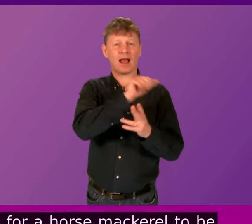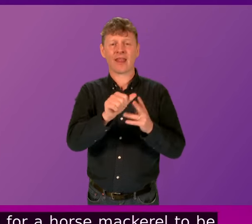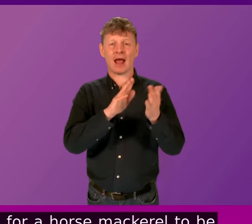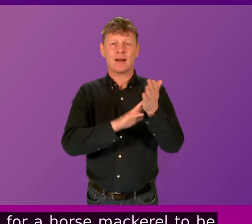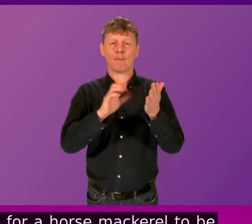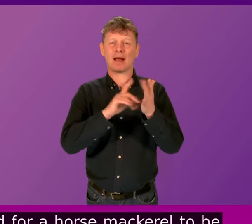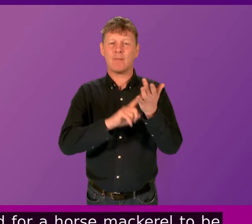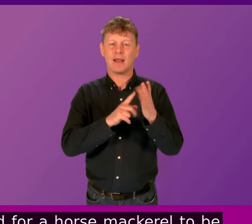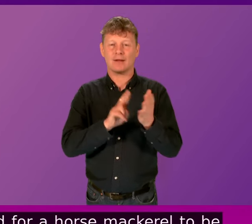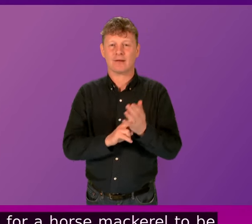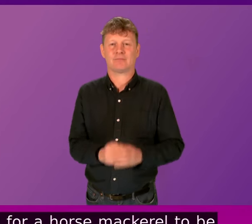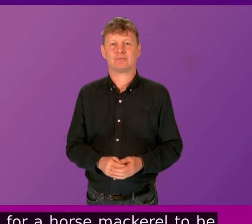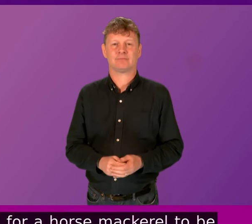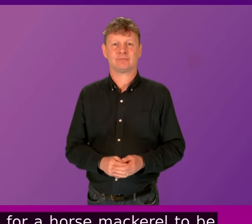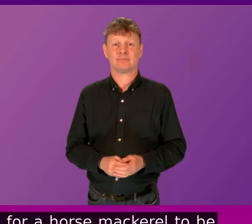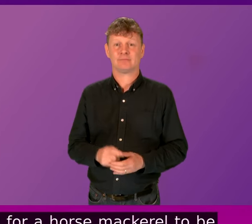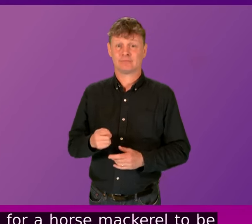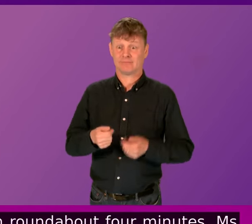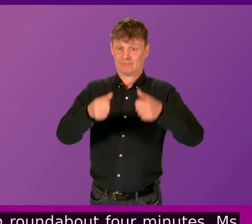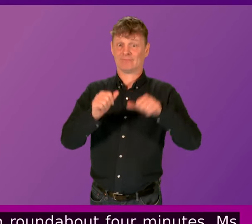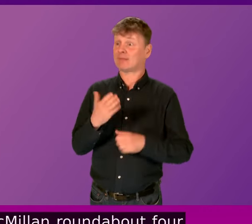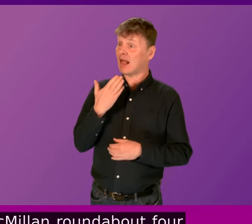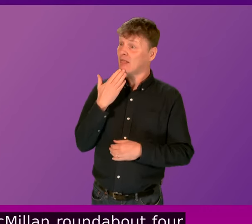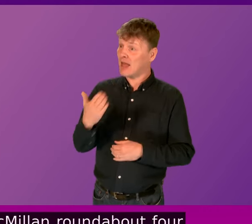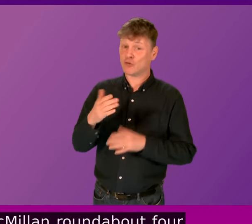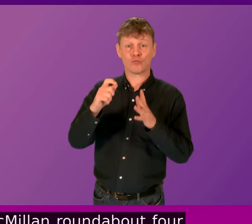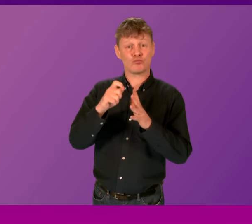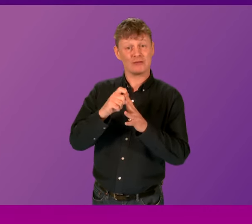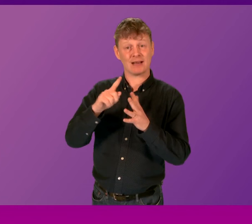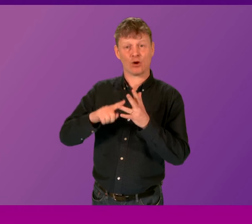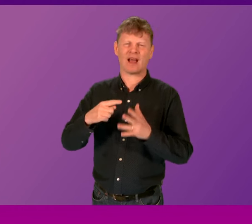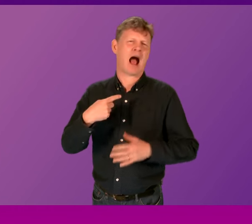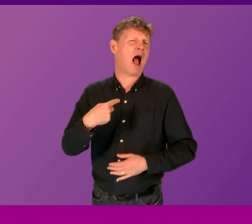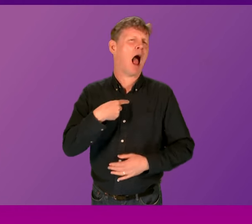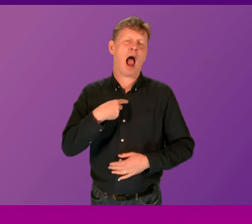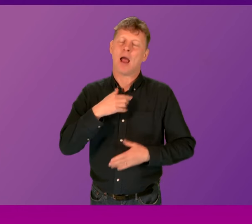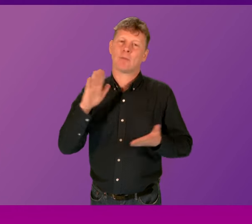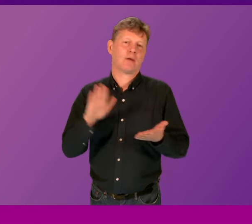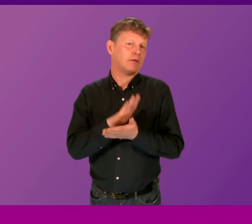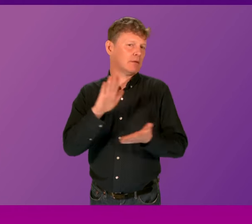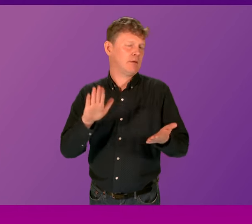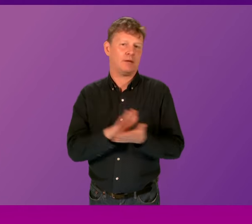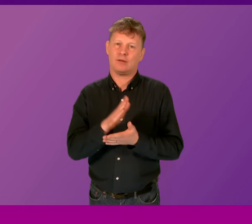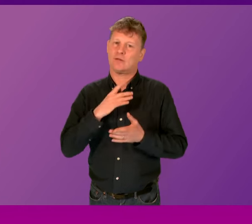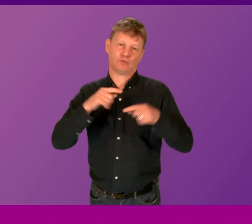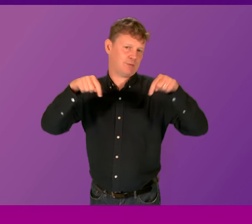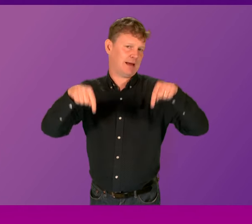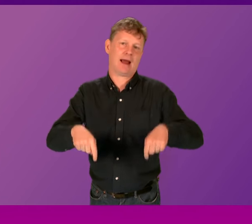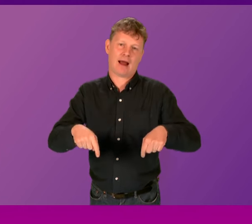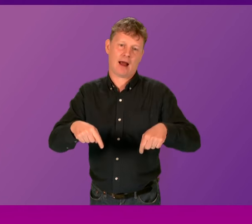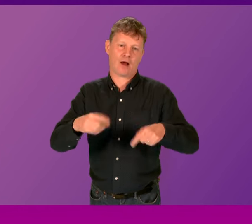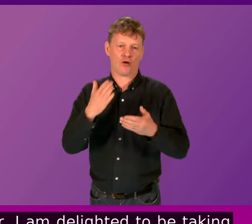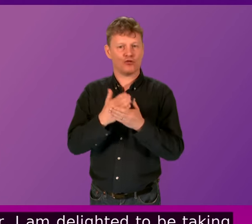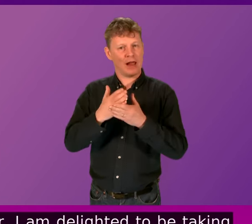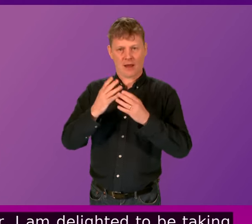McCall. Thank you, Presiding Officer. I am delighted to be taking part in this debate to highlight the